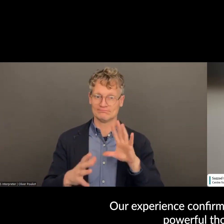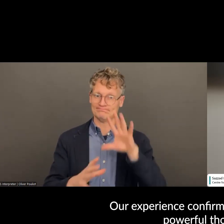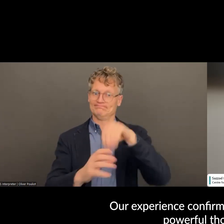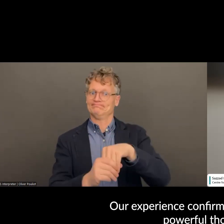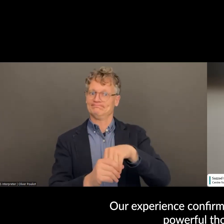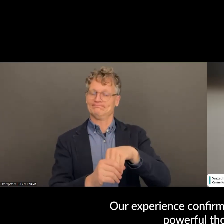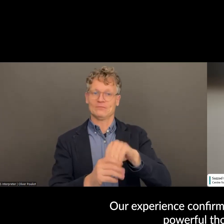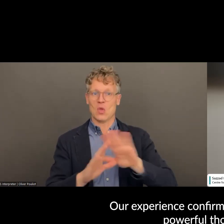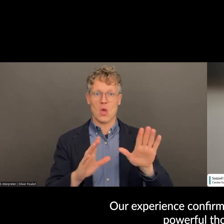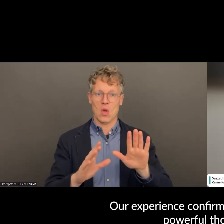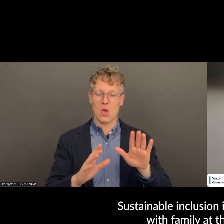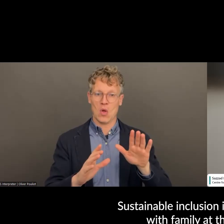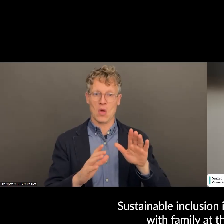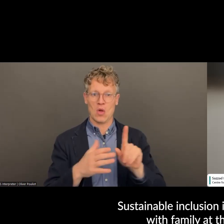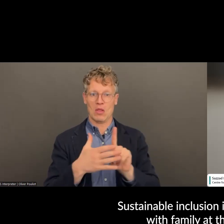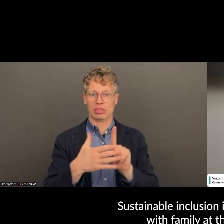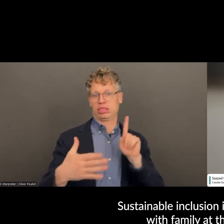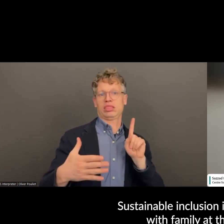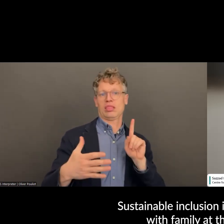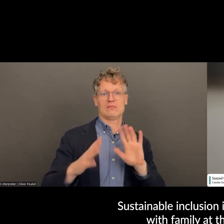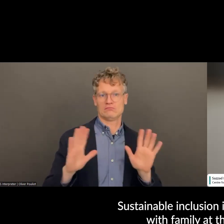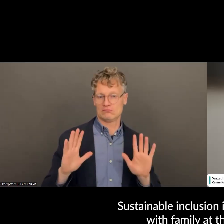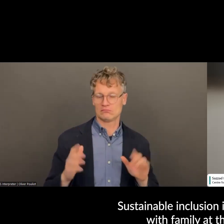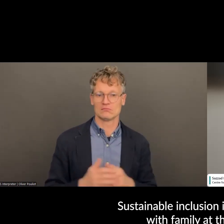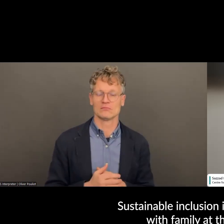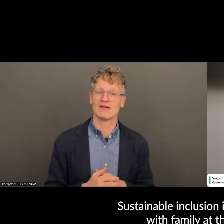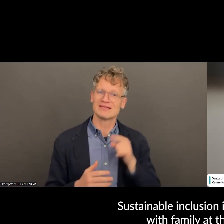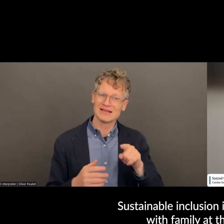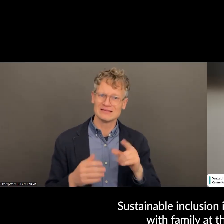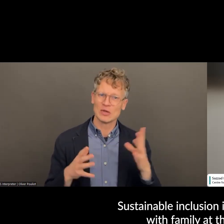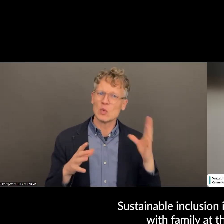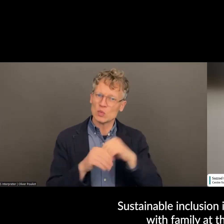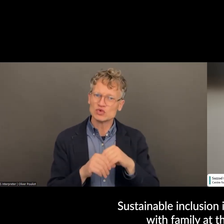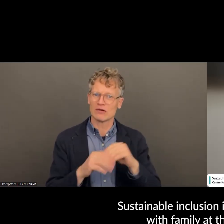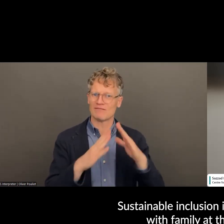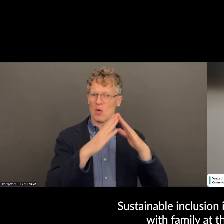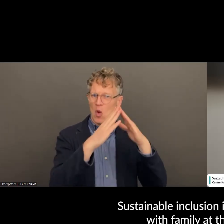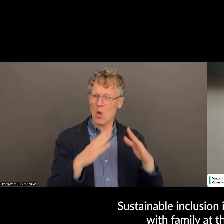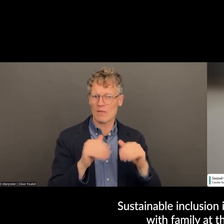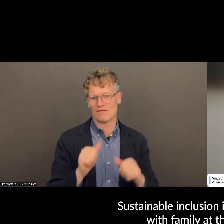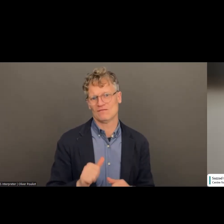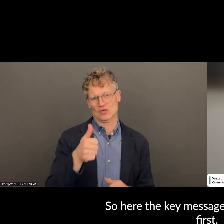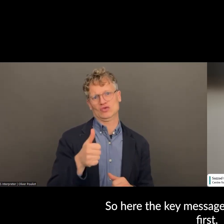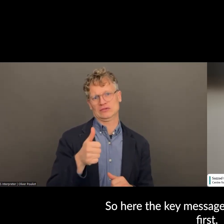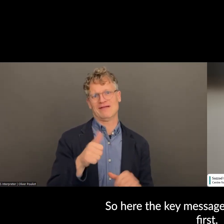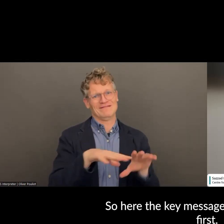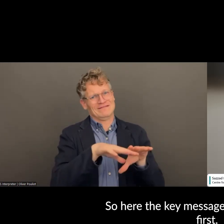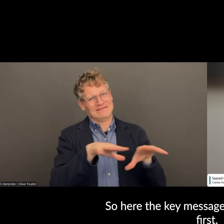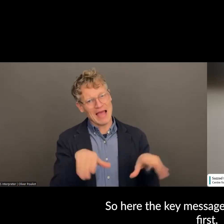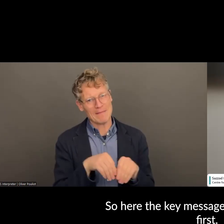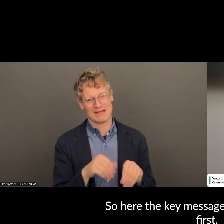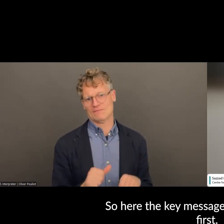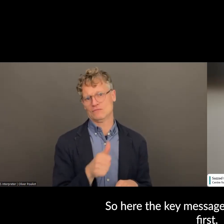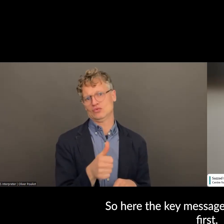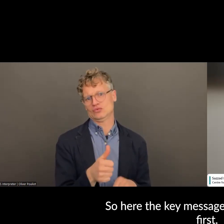a simple but powerful thought: sustainable inclusion is built at home with family at the center. So here